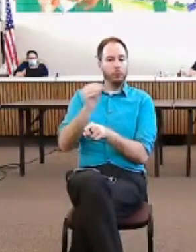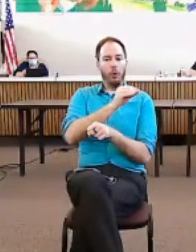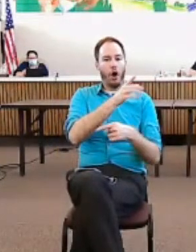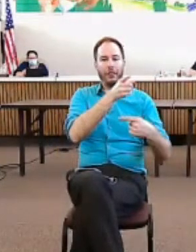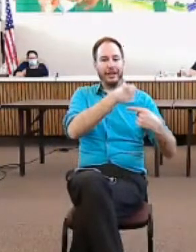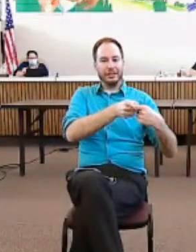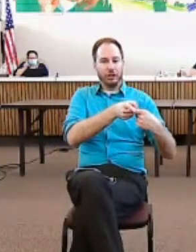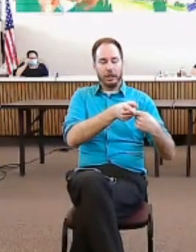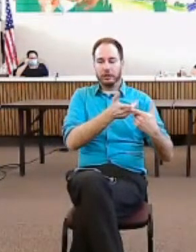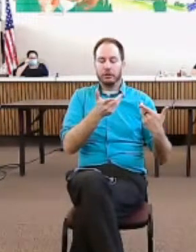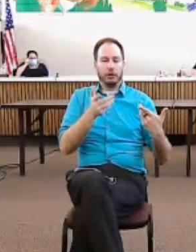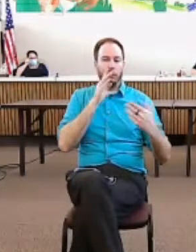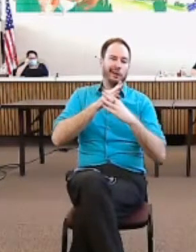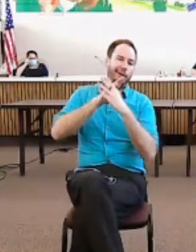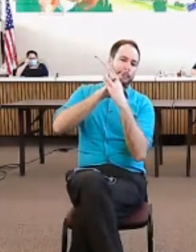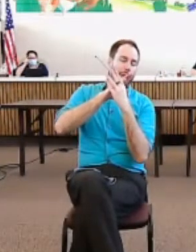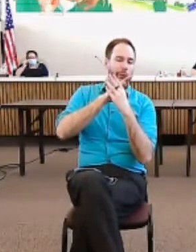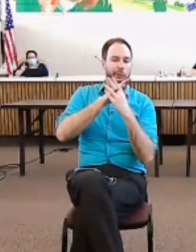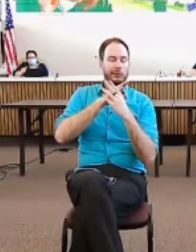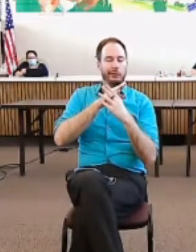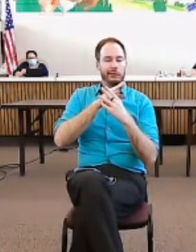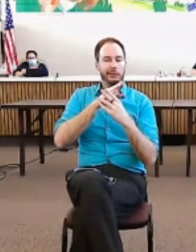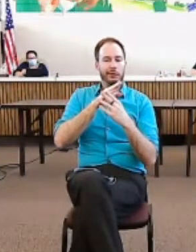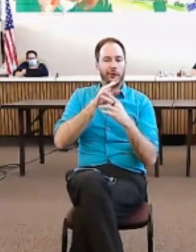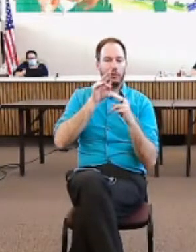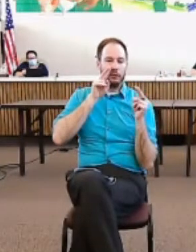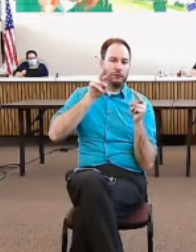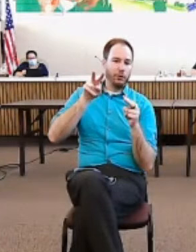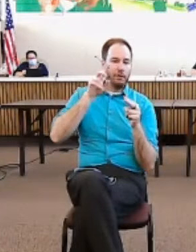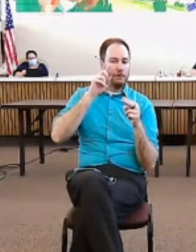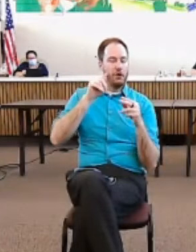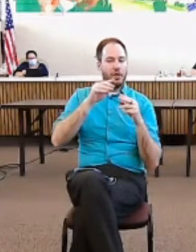intersection, it would be imposing on the view sheds of the